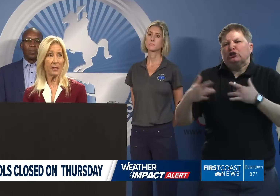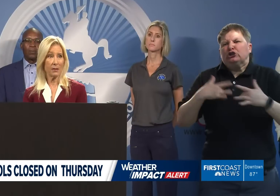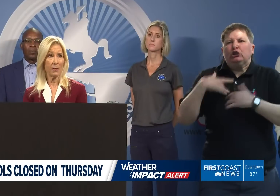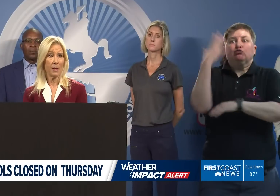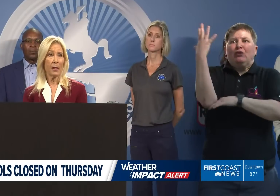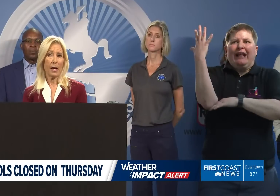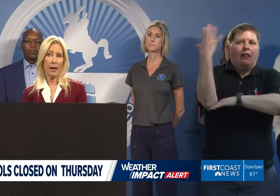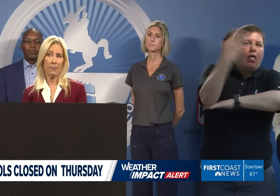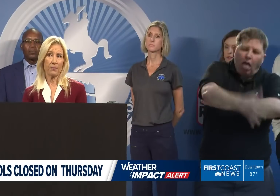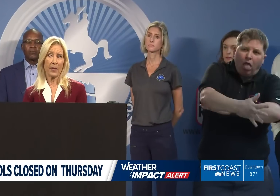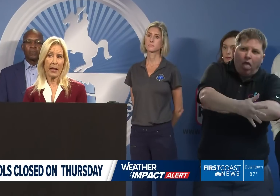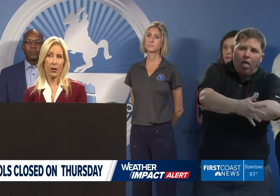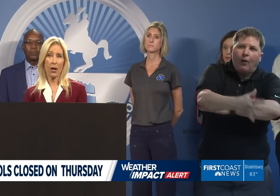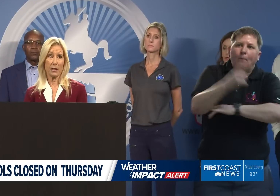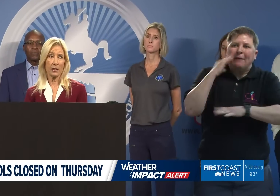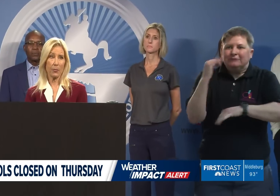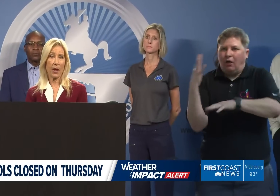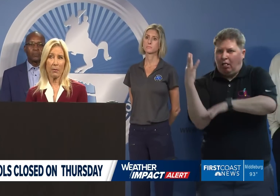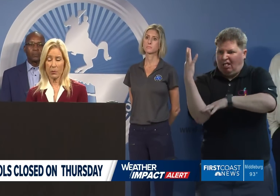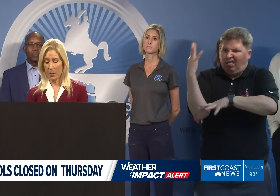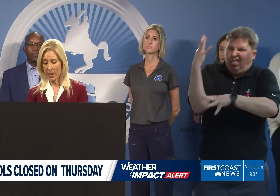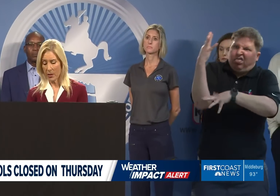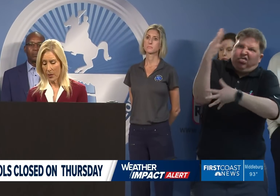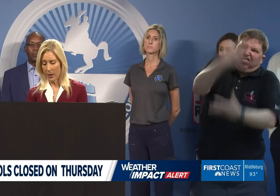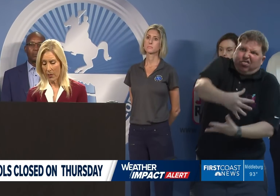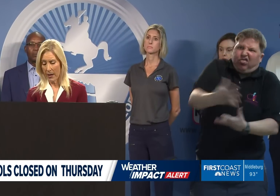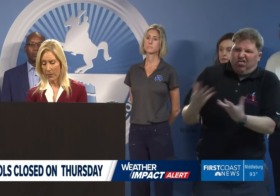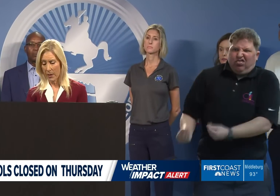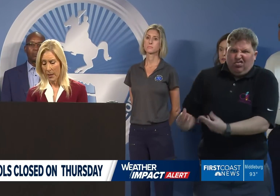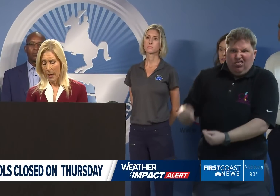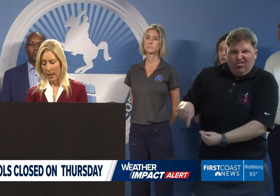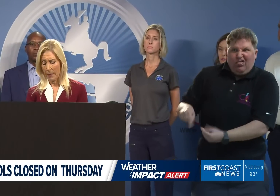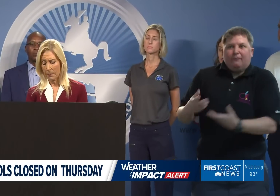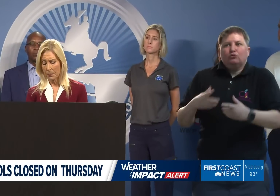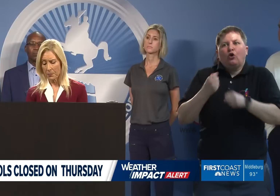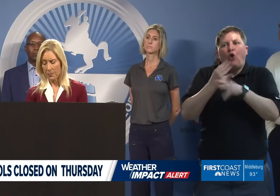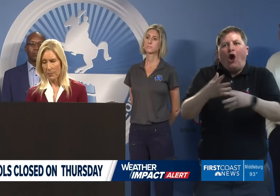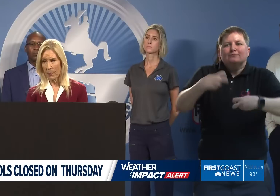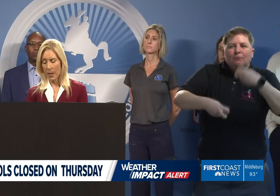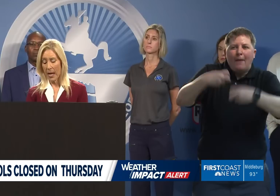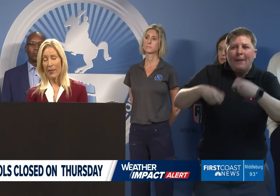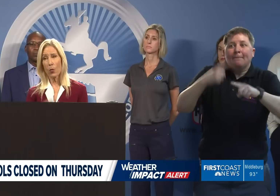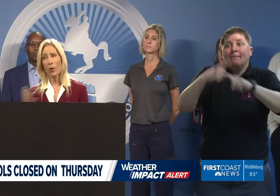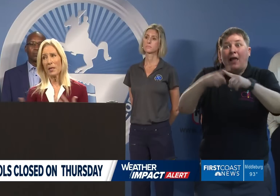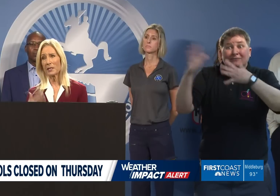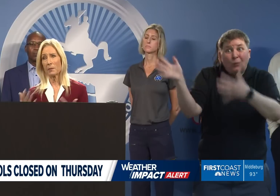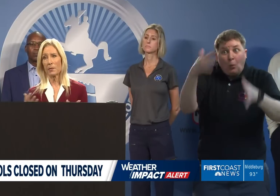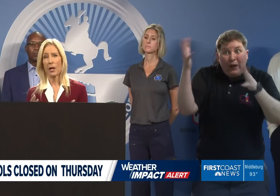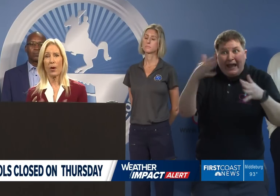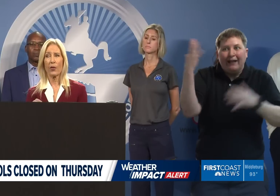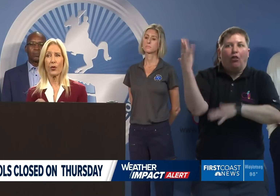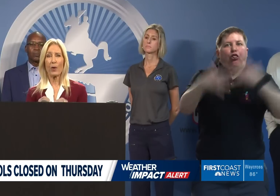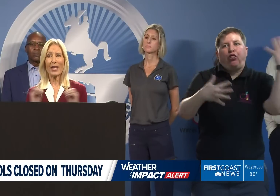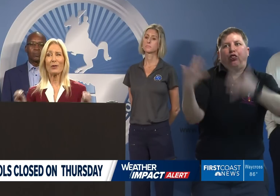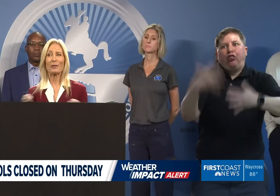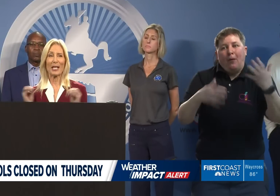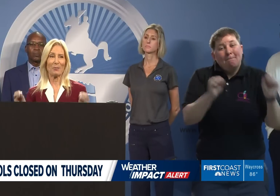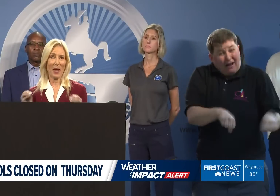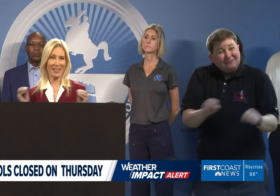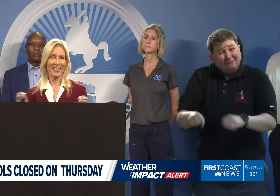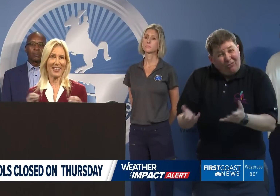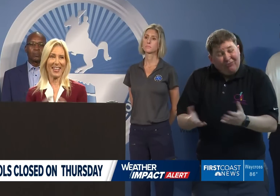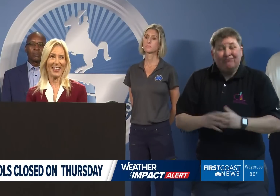time, but still, that could cause us some problems with the saturated ground. And there will be some, the